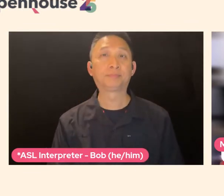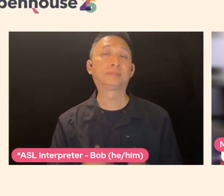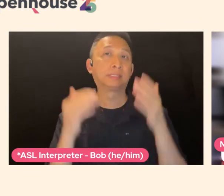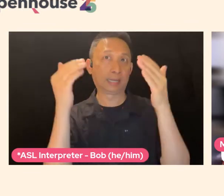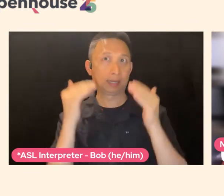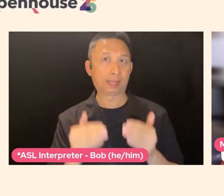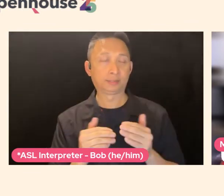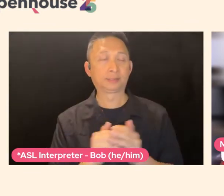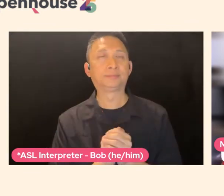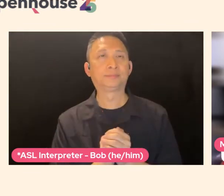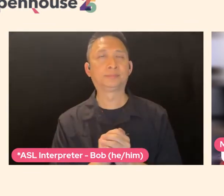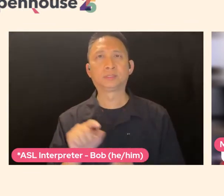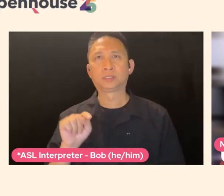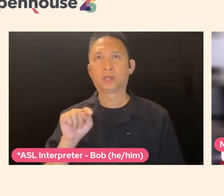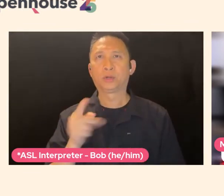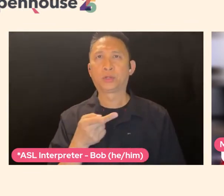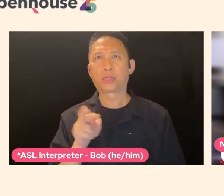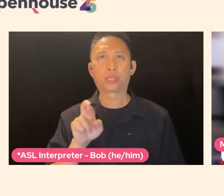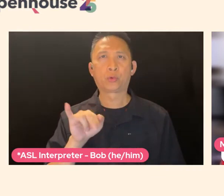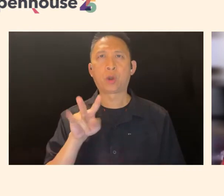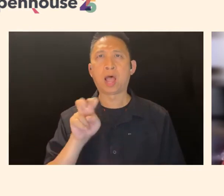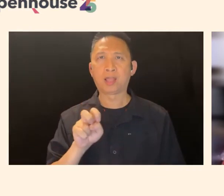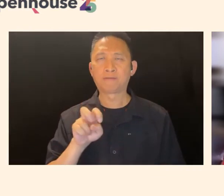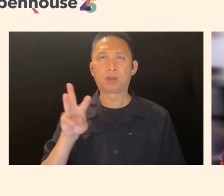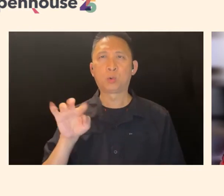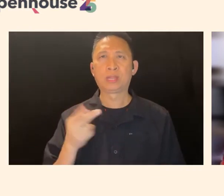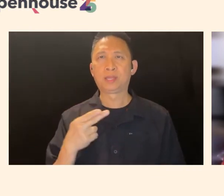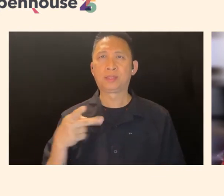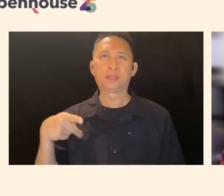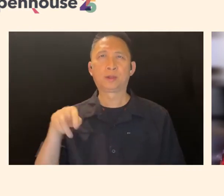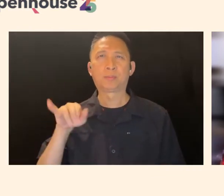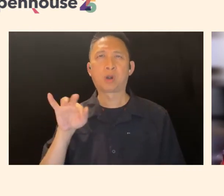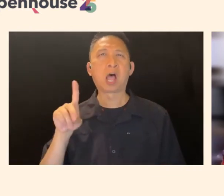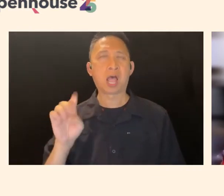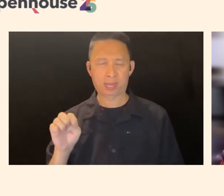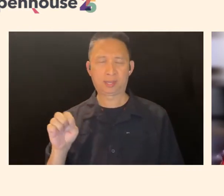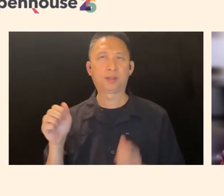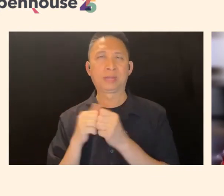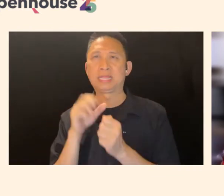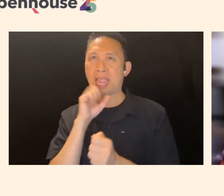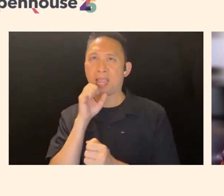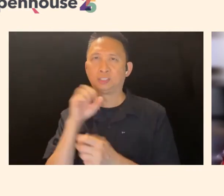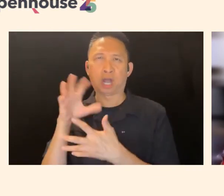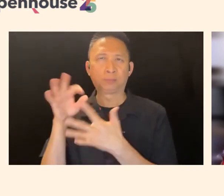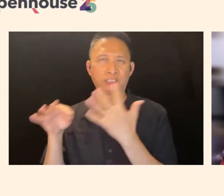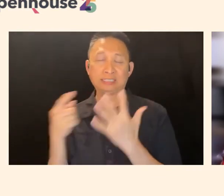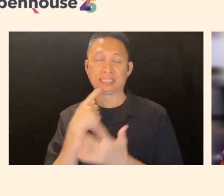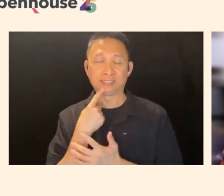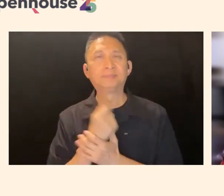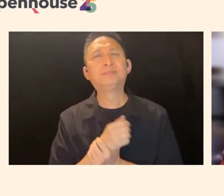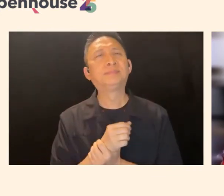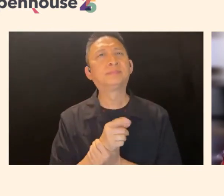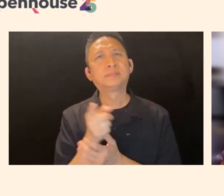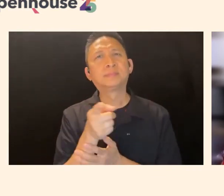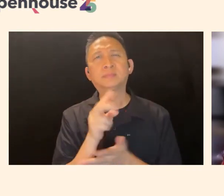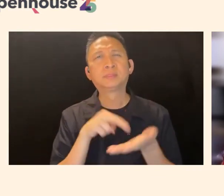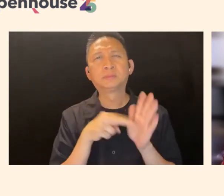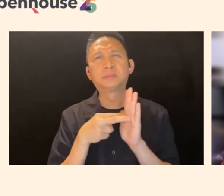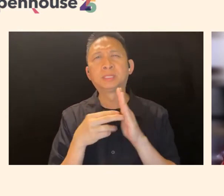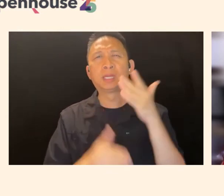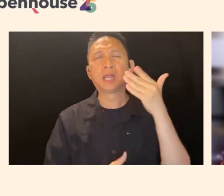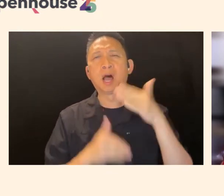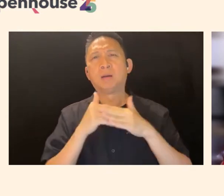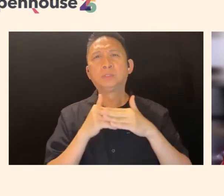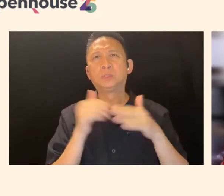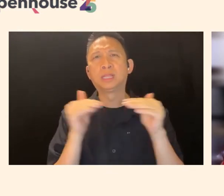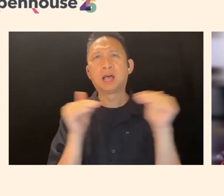Thrive with Pride by Age Options asks, what is meant by up to level 3 care in the senior housing?